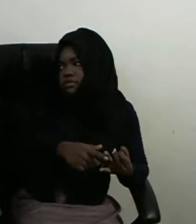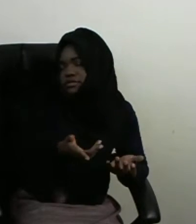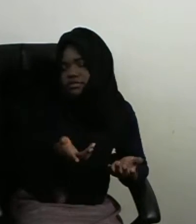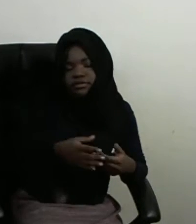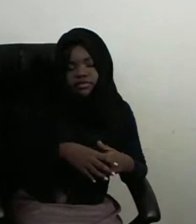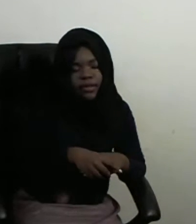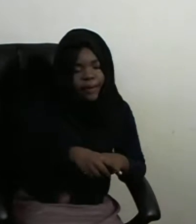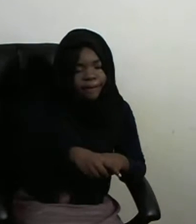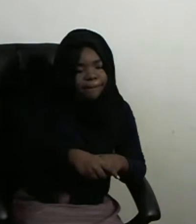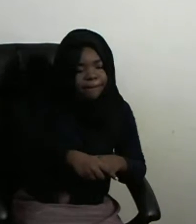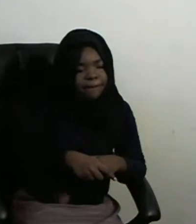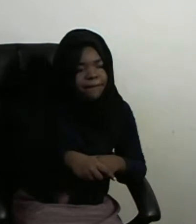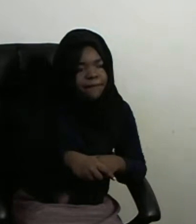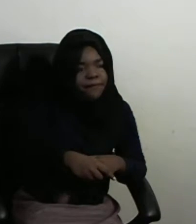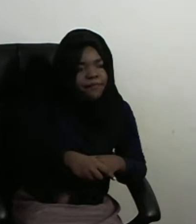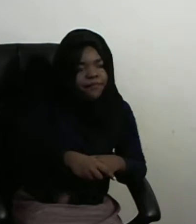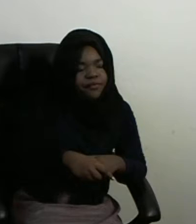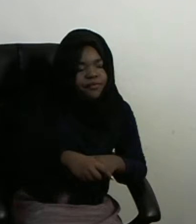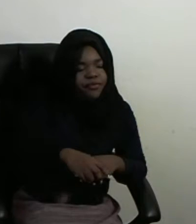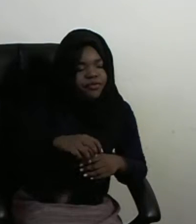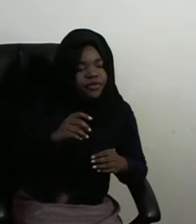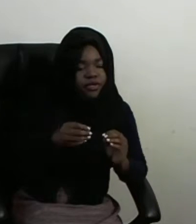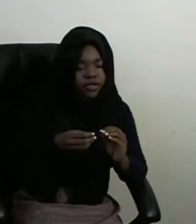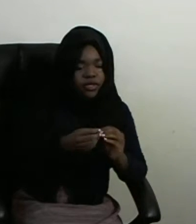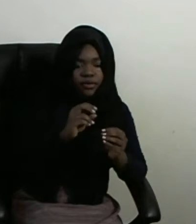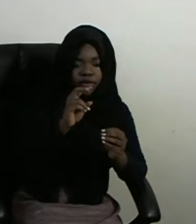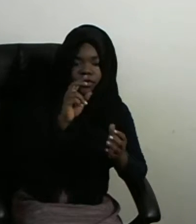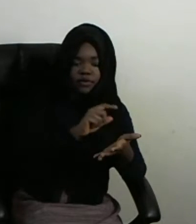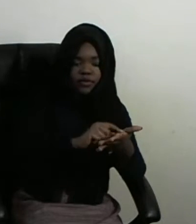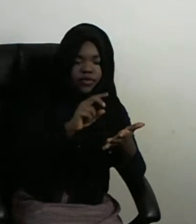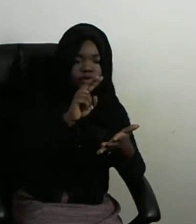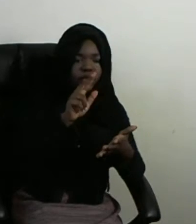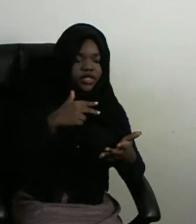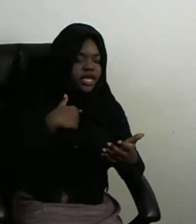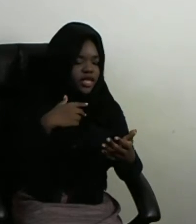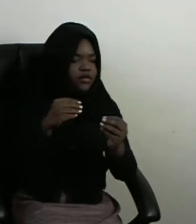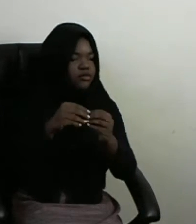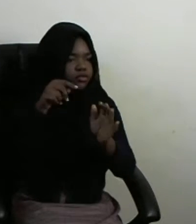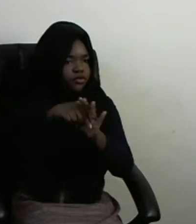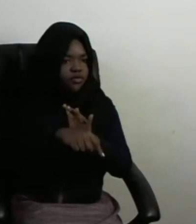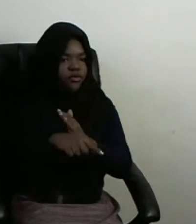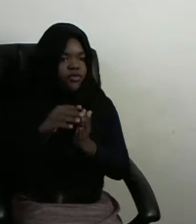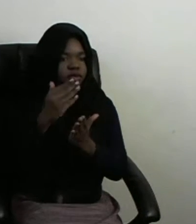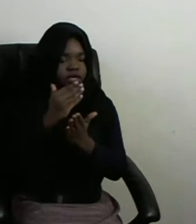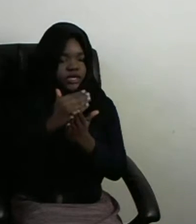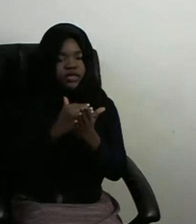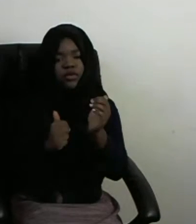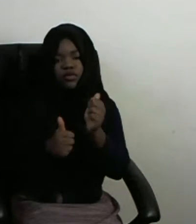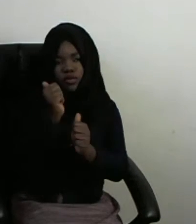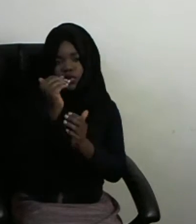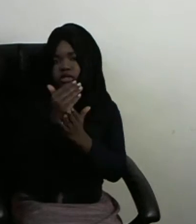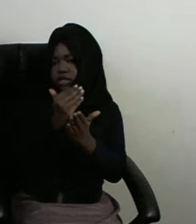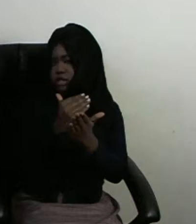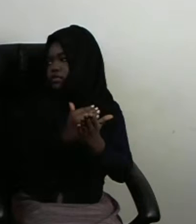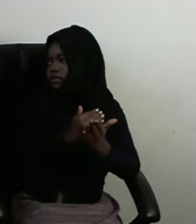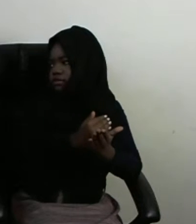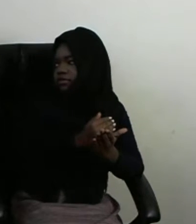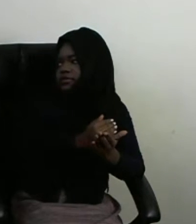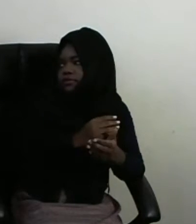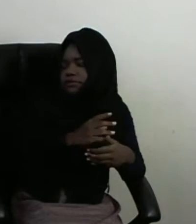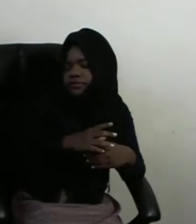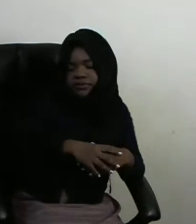Okay. Number 23 has the rest of the list or the bulk of the list.